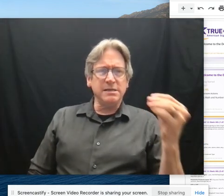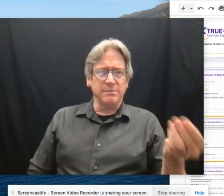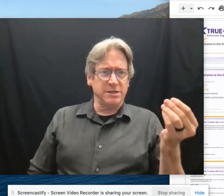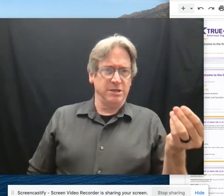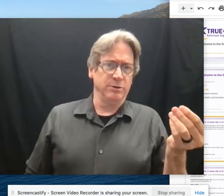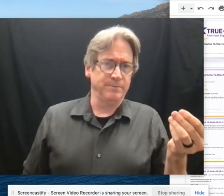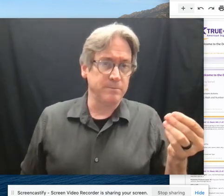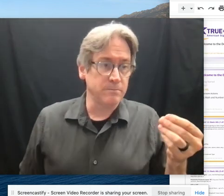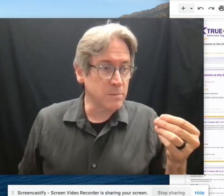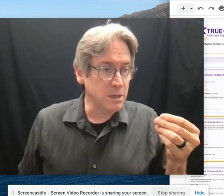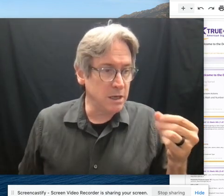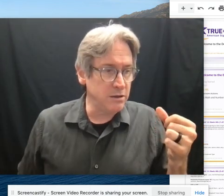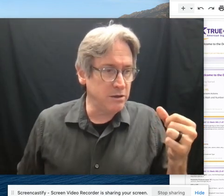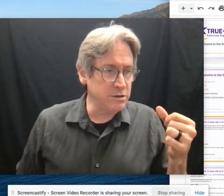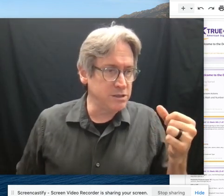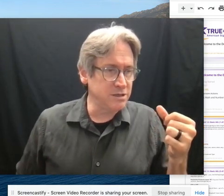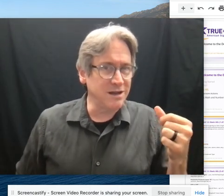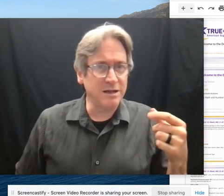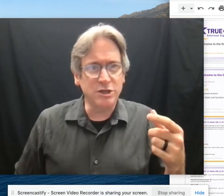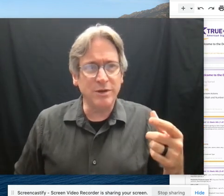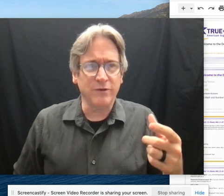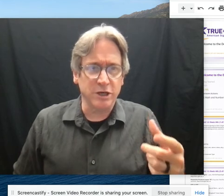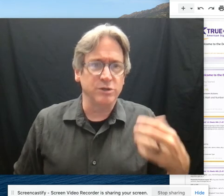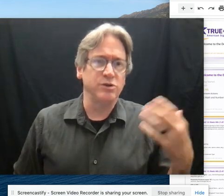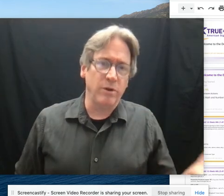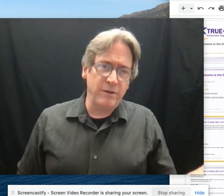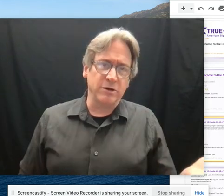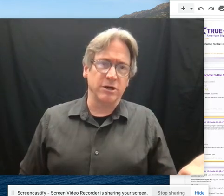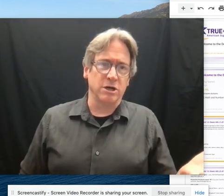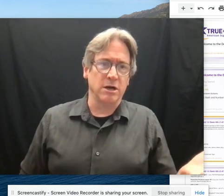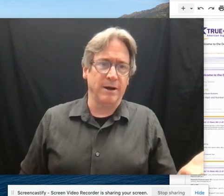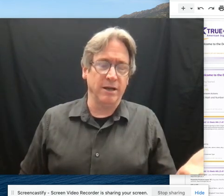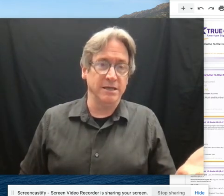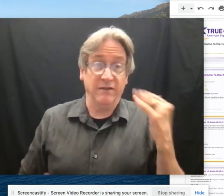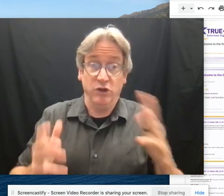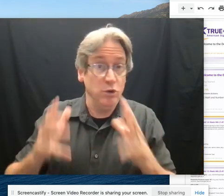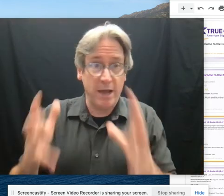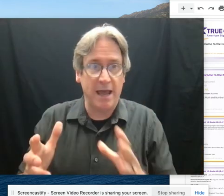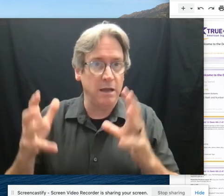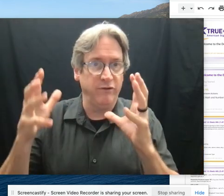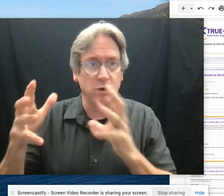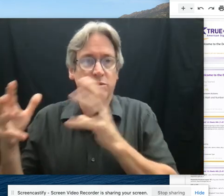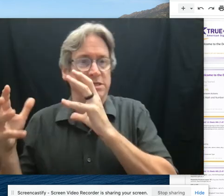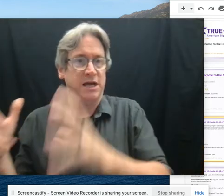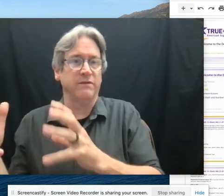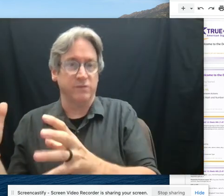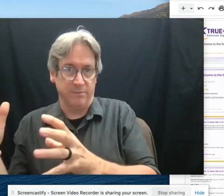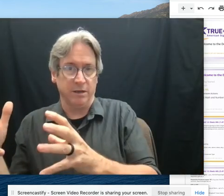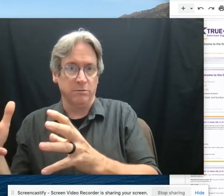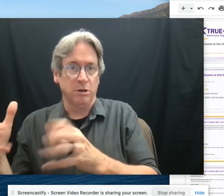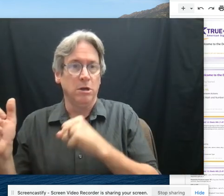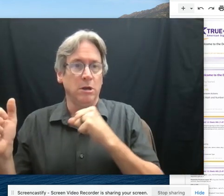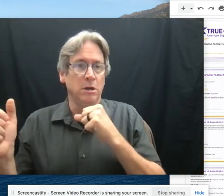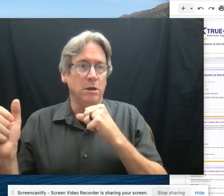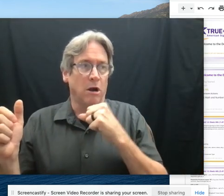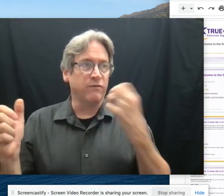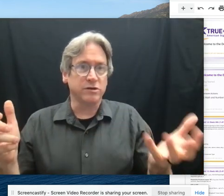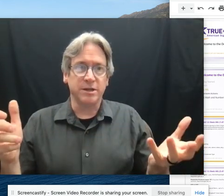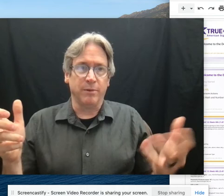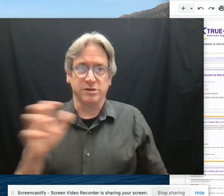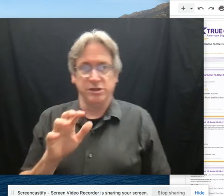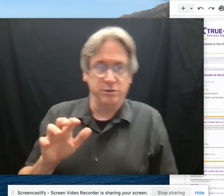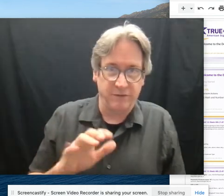sign substitute, there's two different issues. The one that they're going to talk about is if you don't know the sign for something,